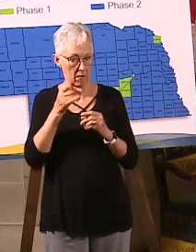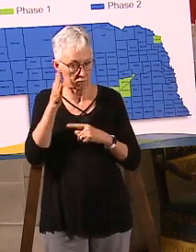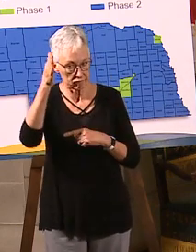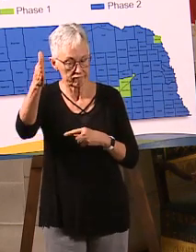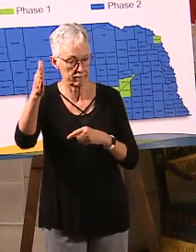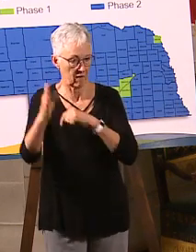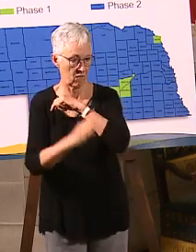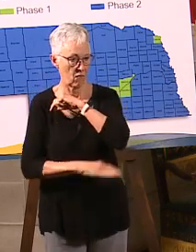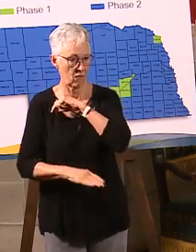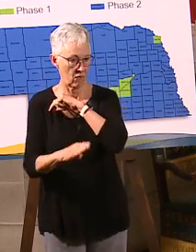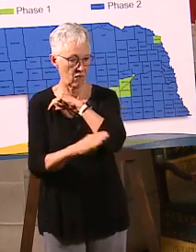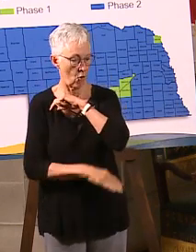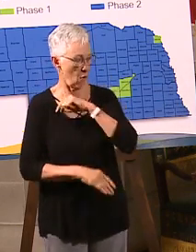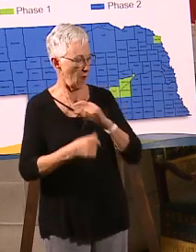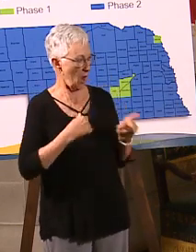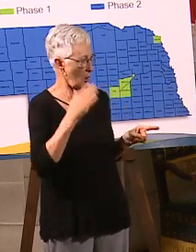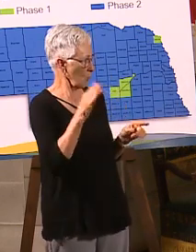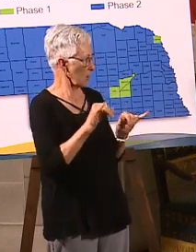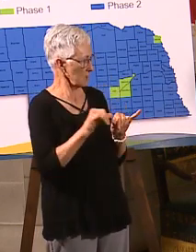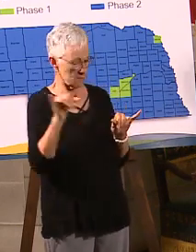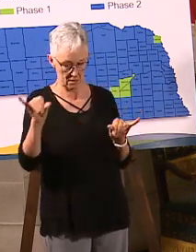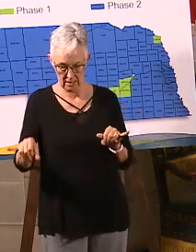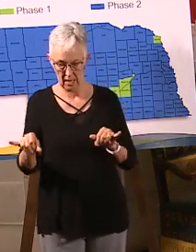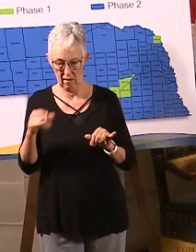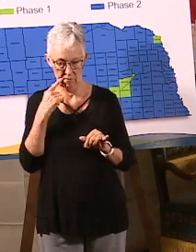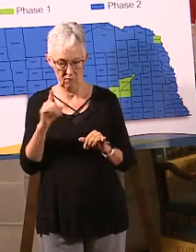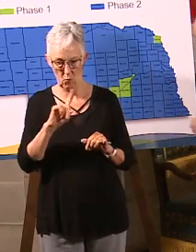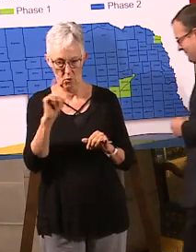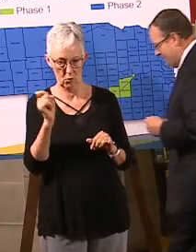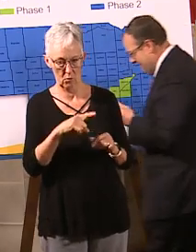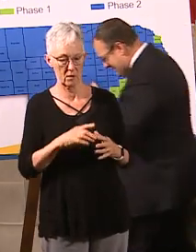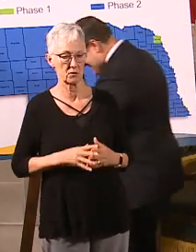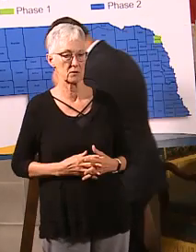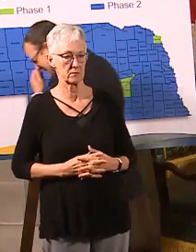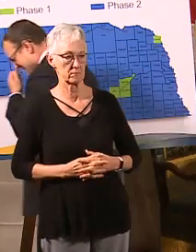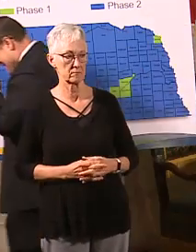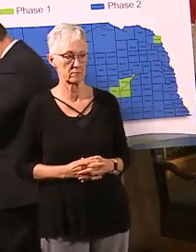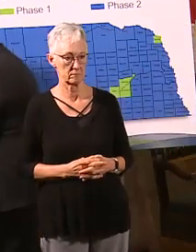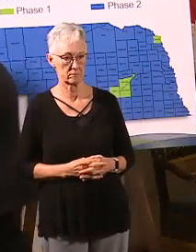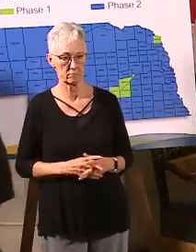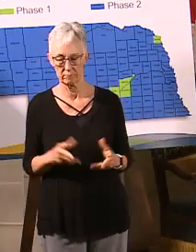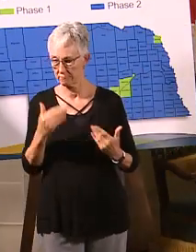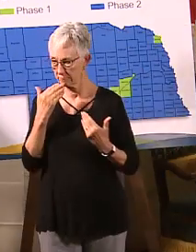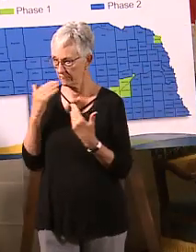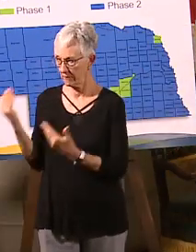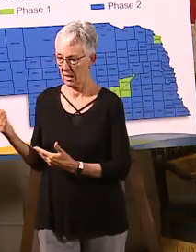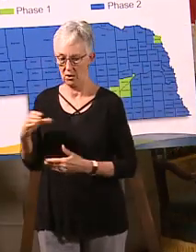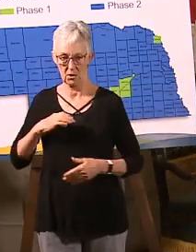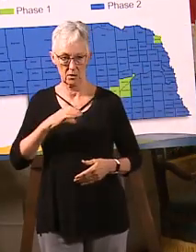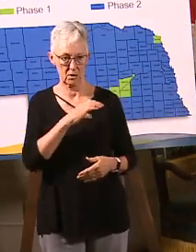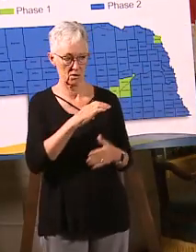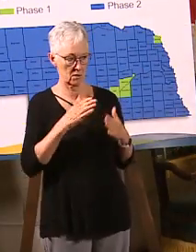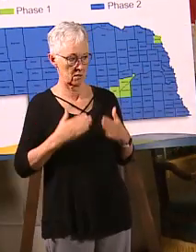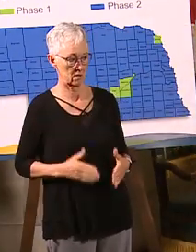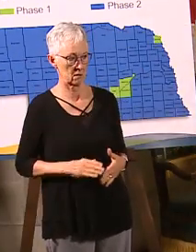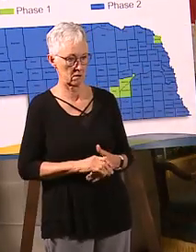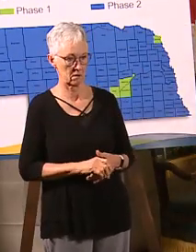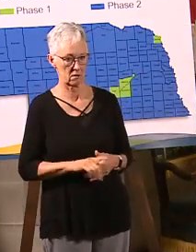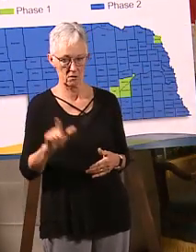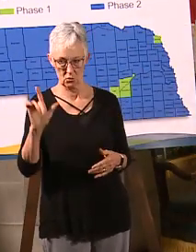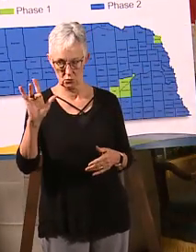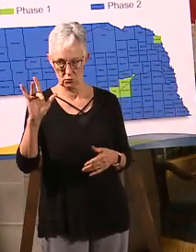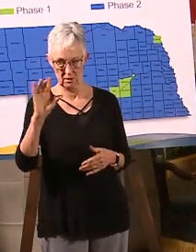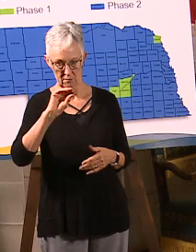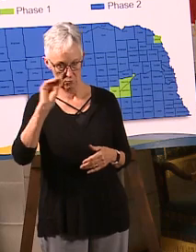I'll stick around for questions, as I know that routine anyway. Okay. Well, thank you very much, Commissioner, and just so you know, it's 25% of the